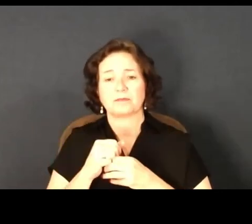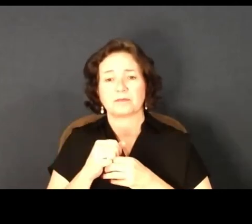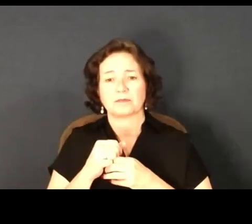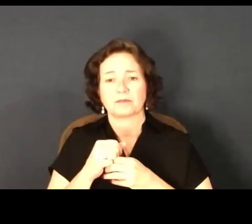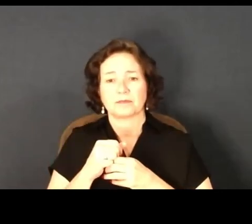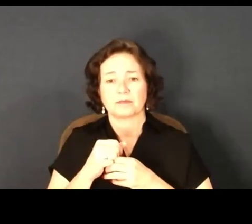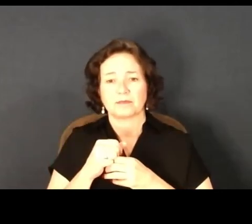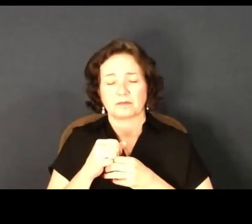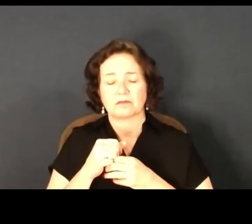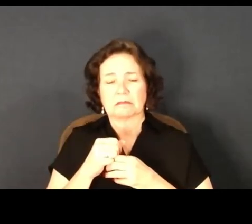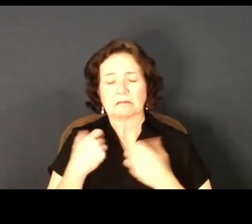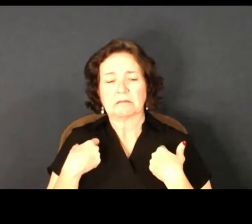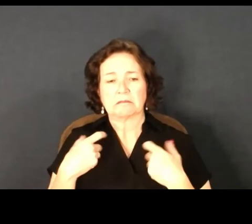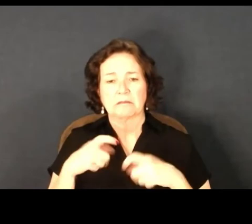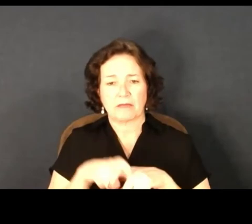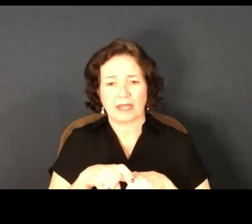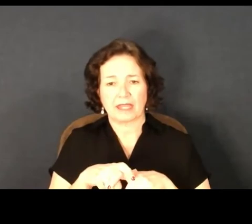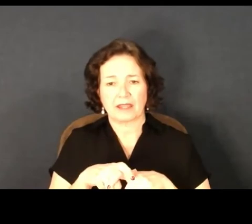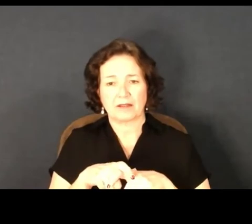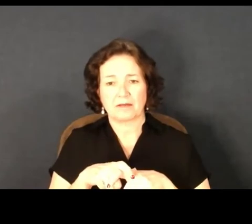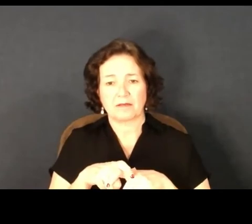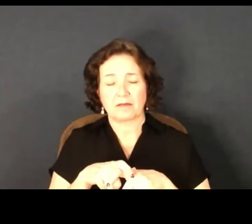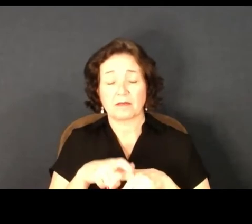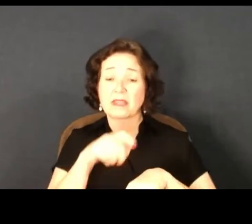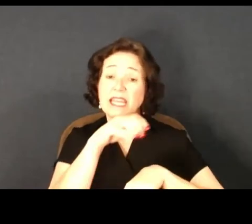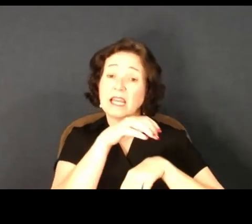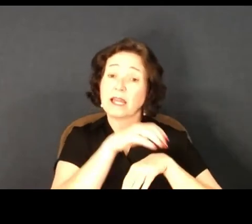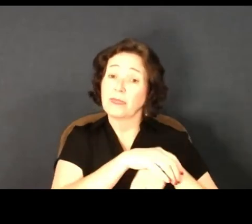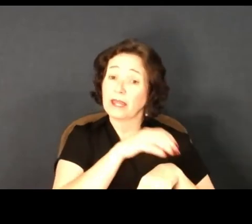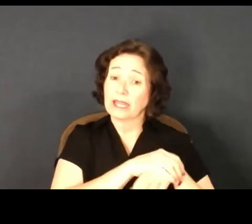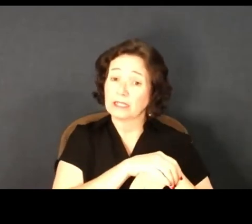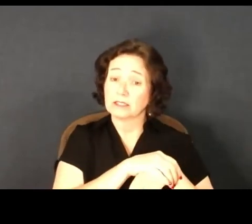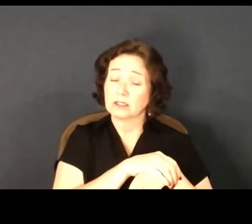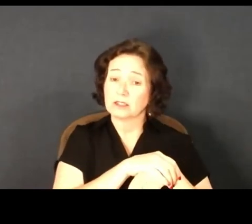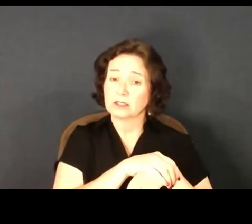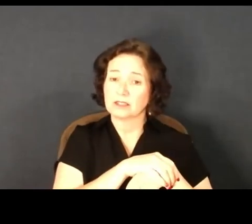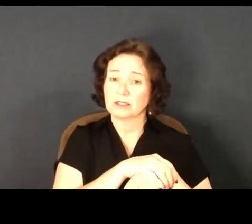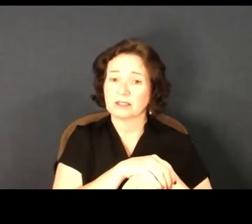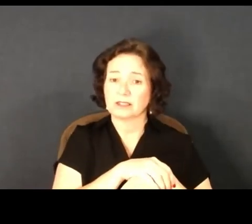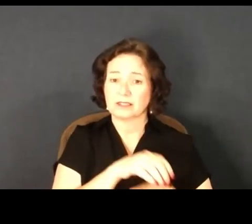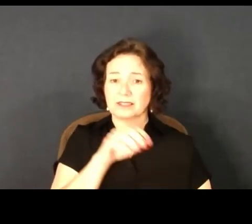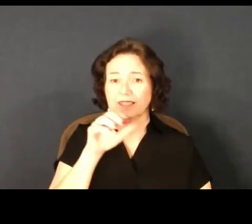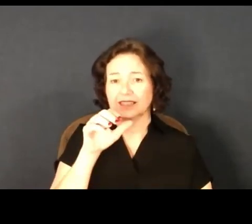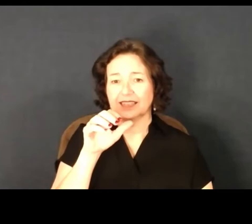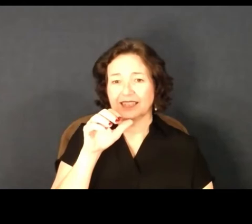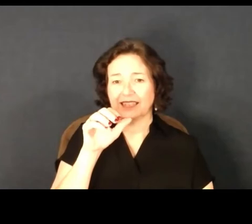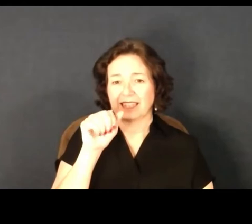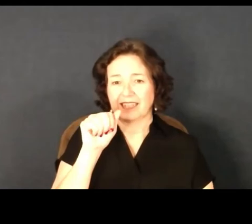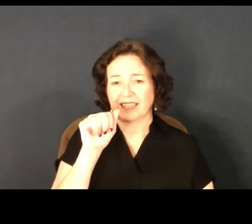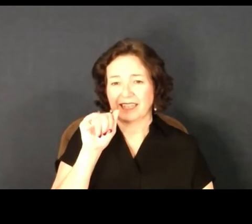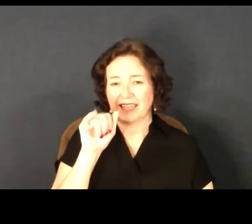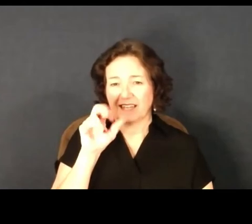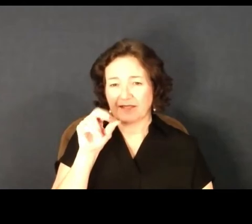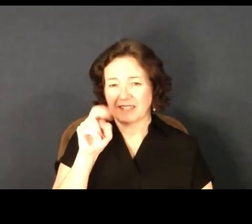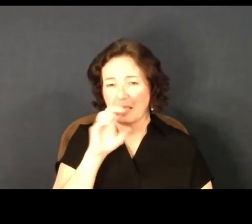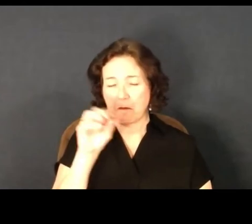Aaron Huesos. In English, Aaron Bones.